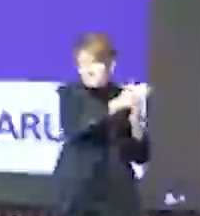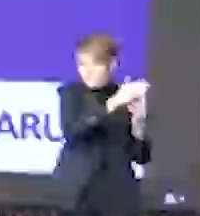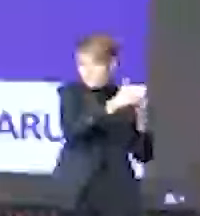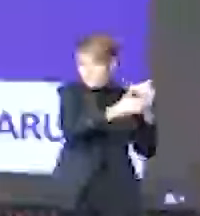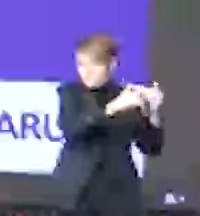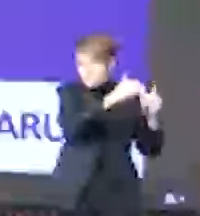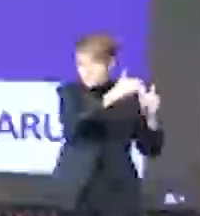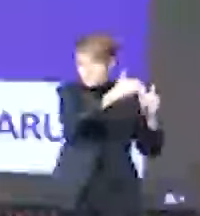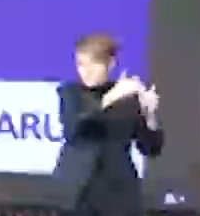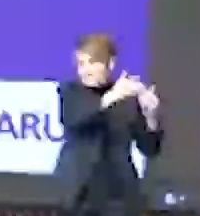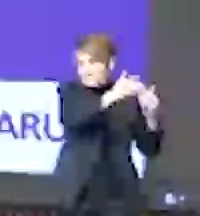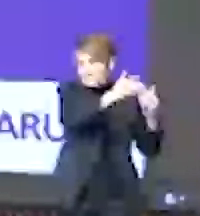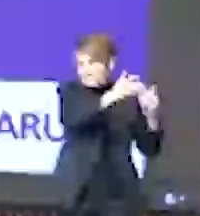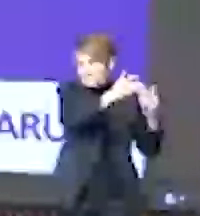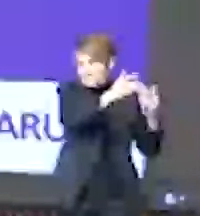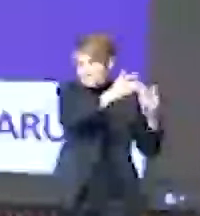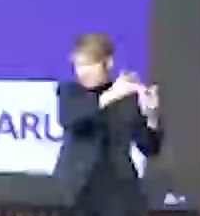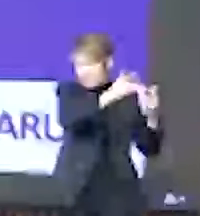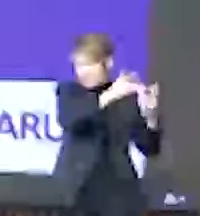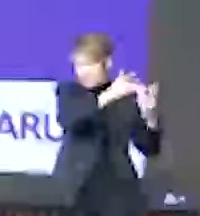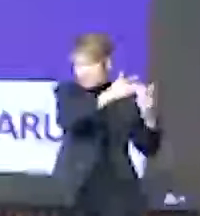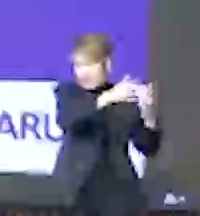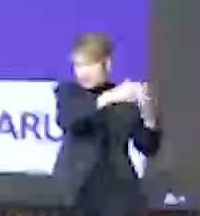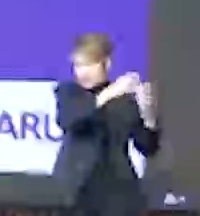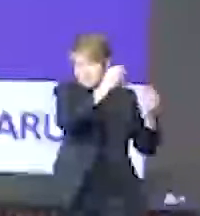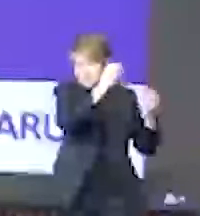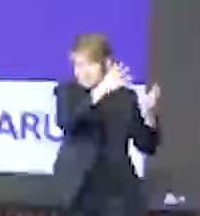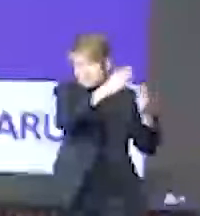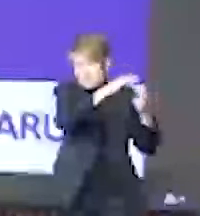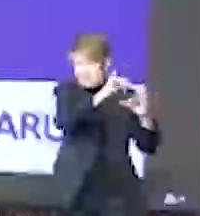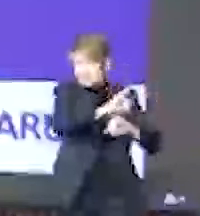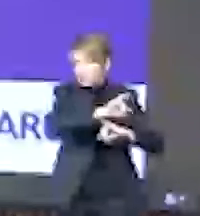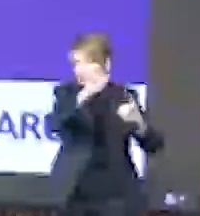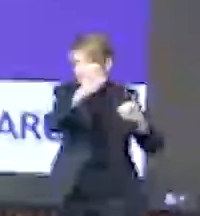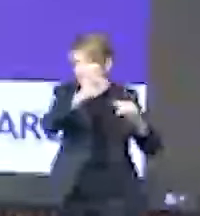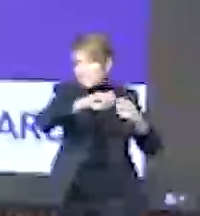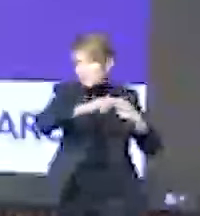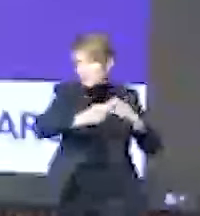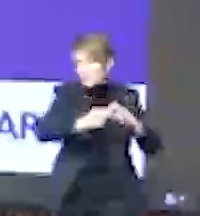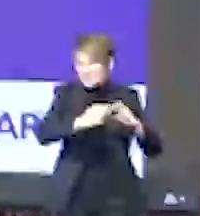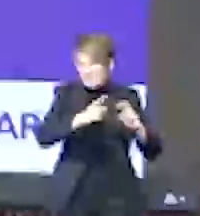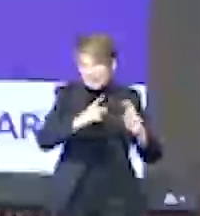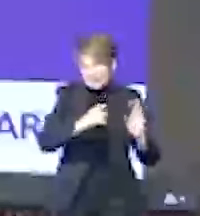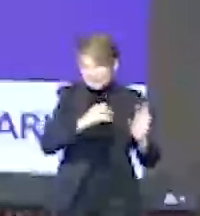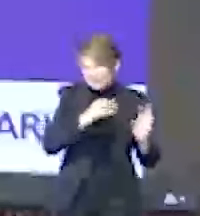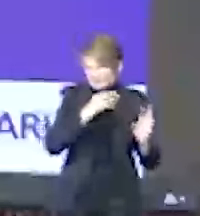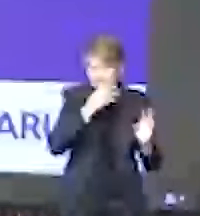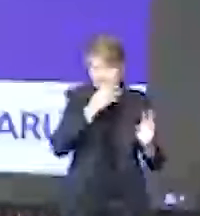to alert on crisis issues, but they were pretty few and far between.